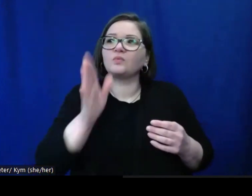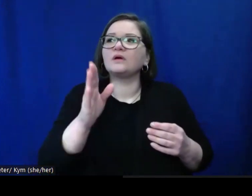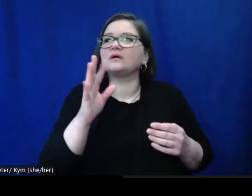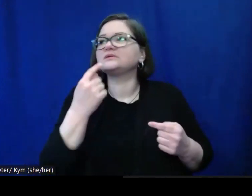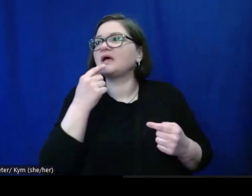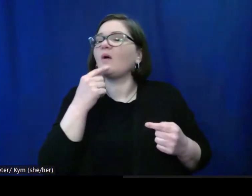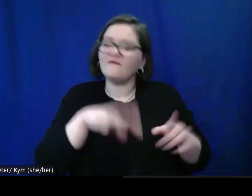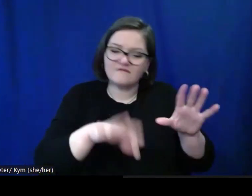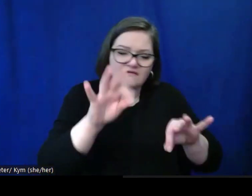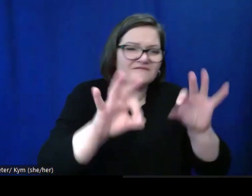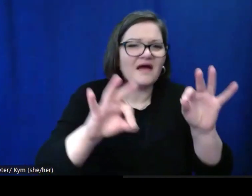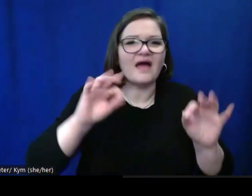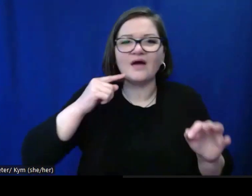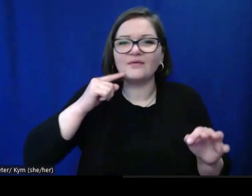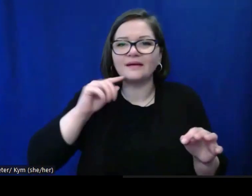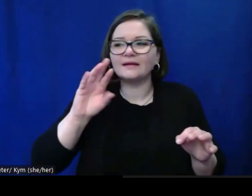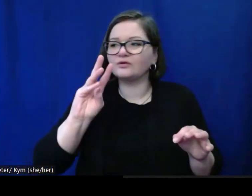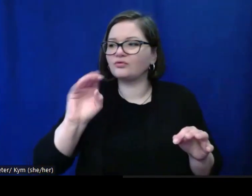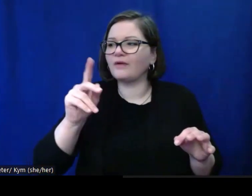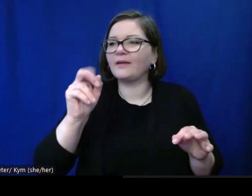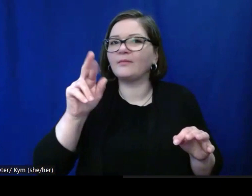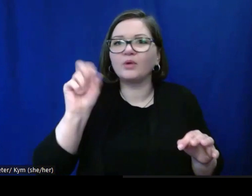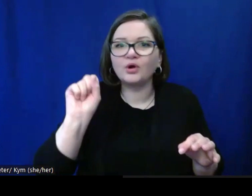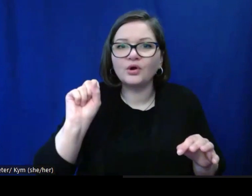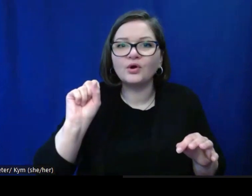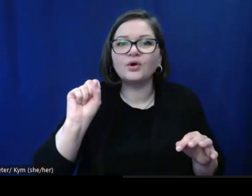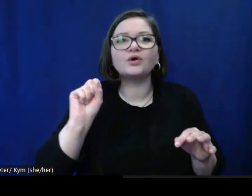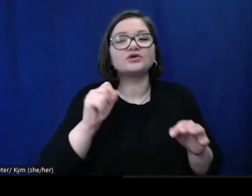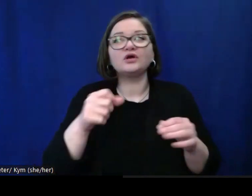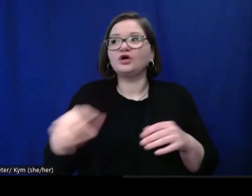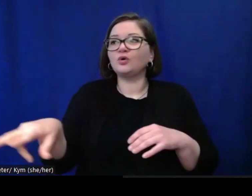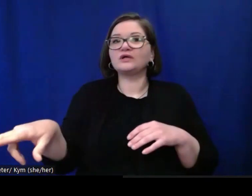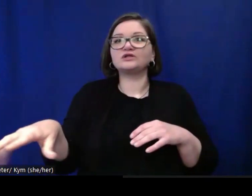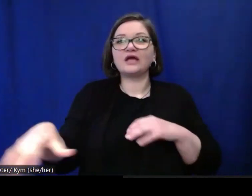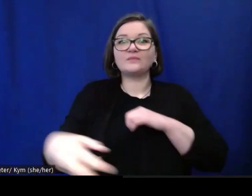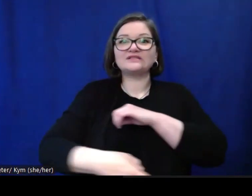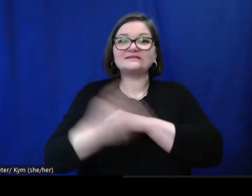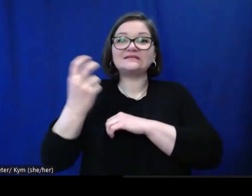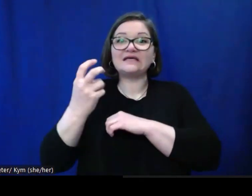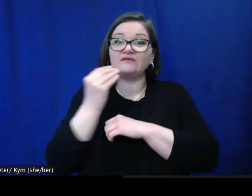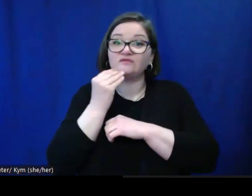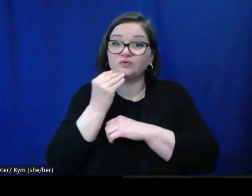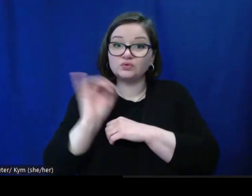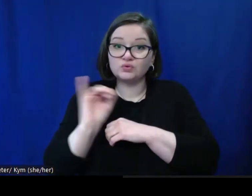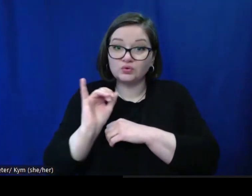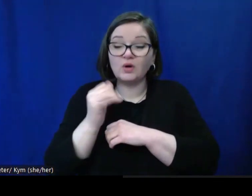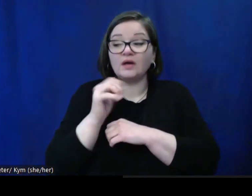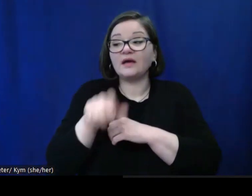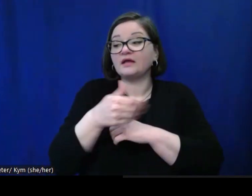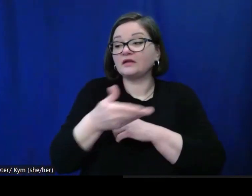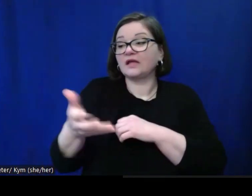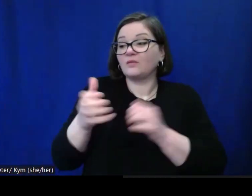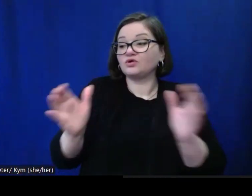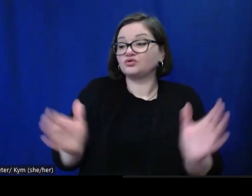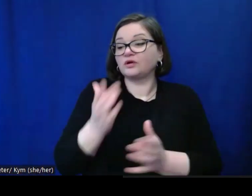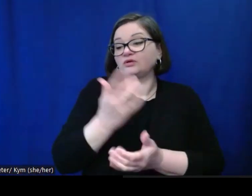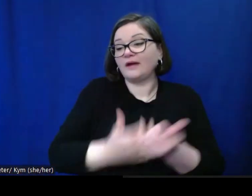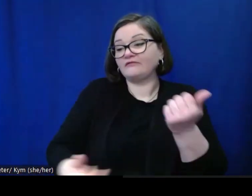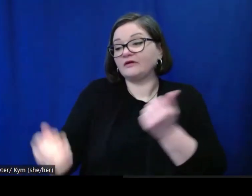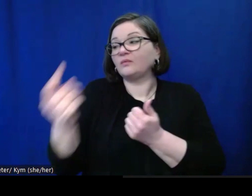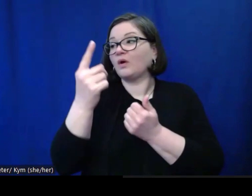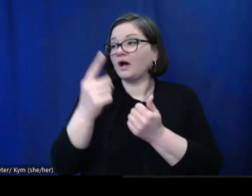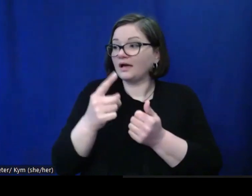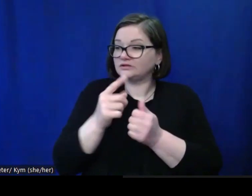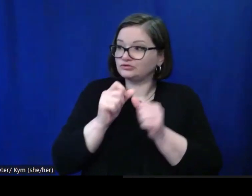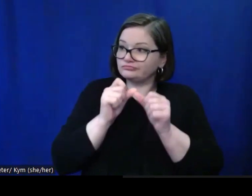rooms, or like they're stealing food. And again, one of the things that I'm going to encourage us all to stay curious about